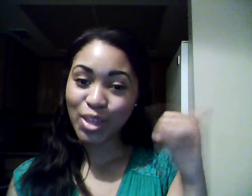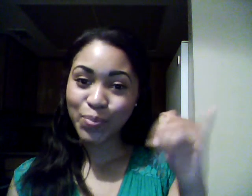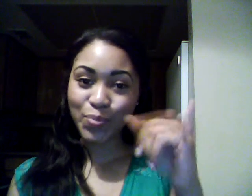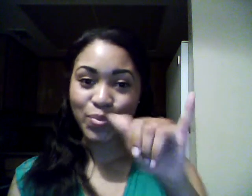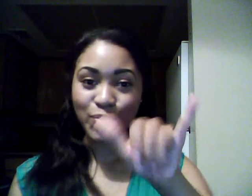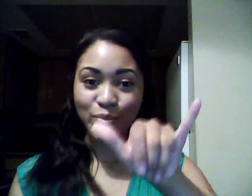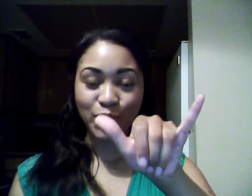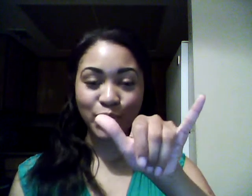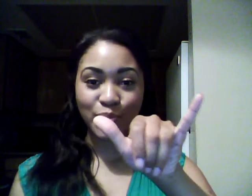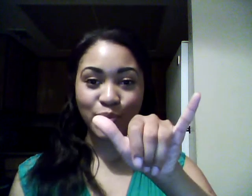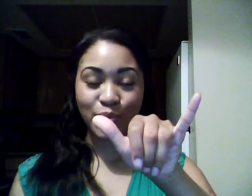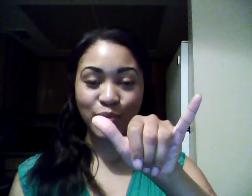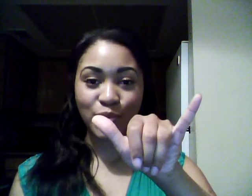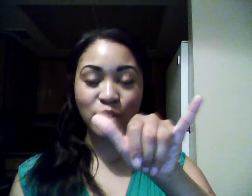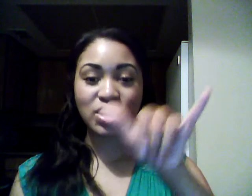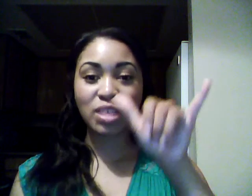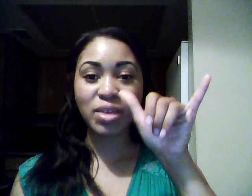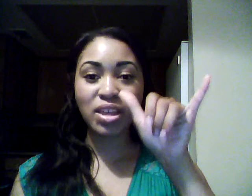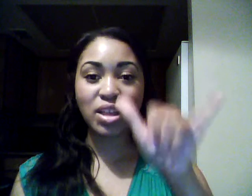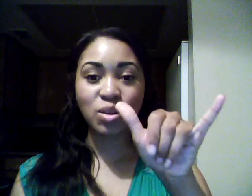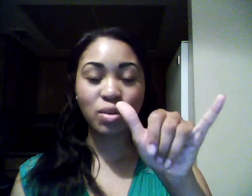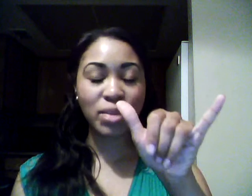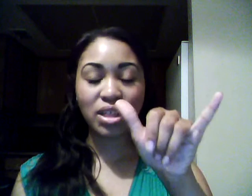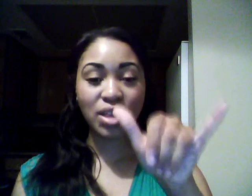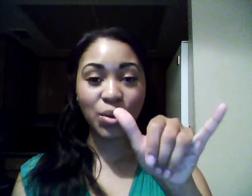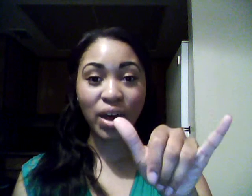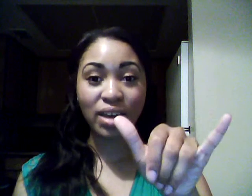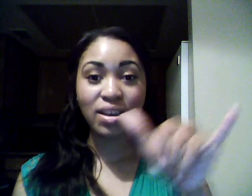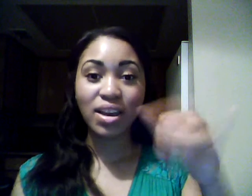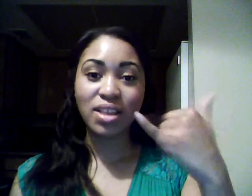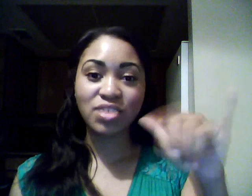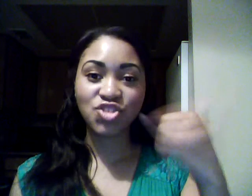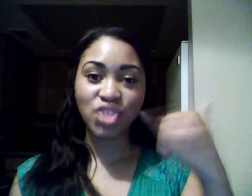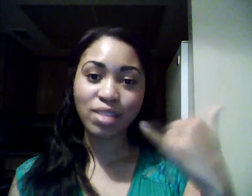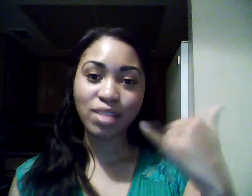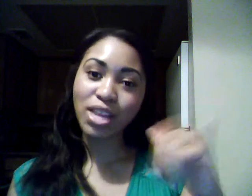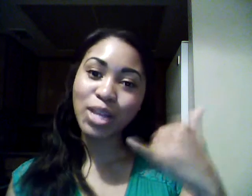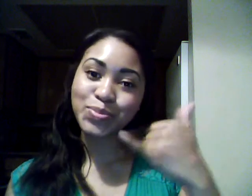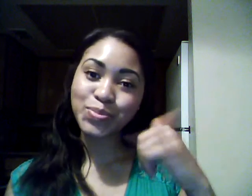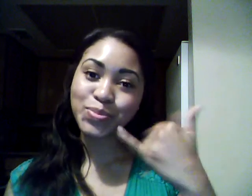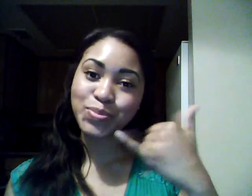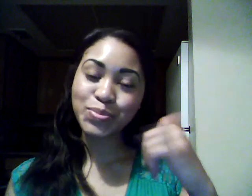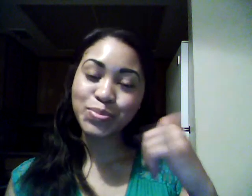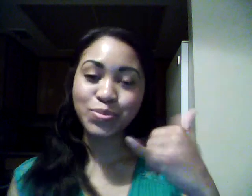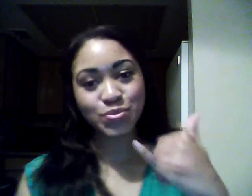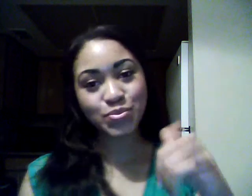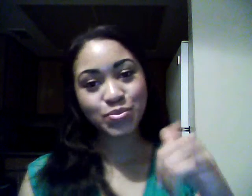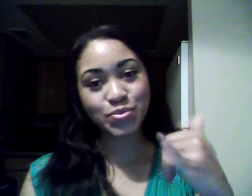Yellow. So now it's going to be the letter Y, and then just shake it. Yellow.